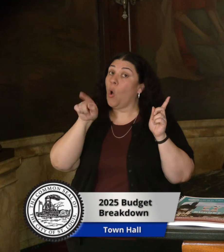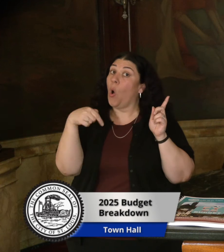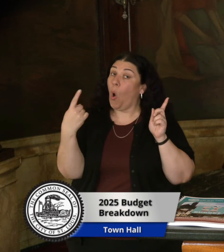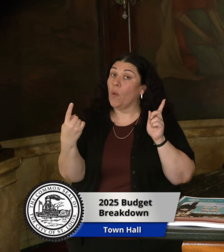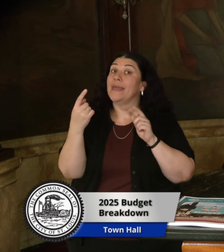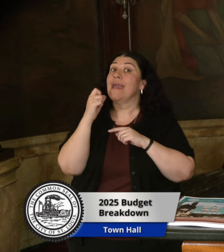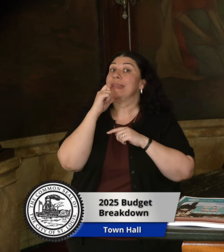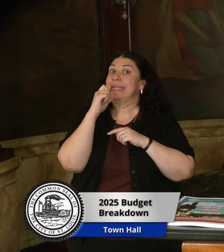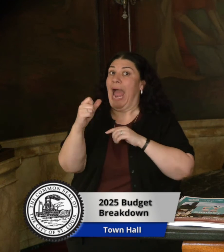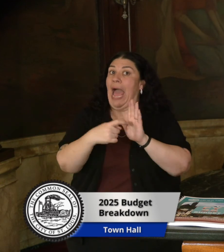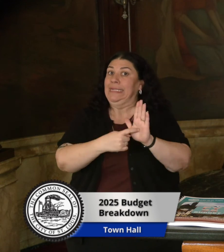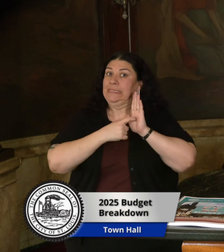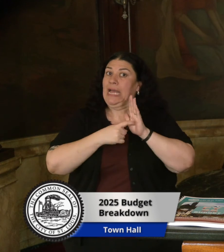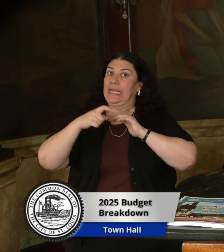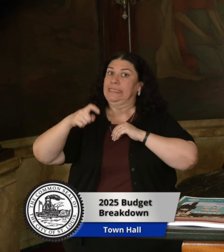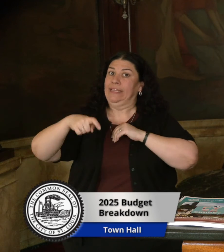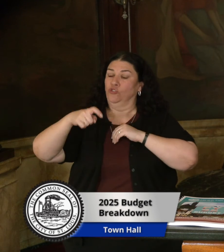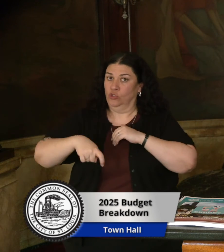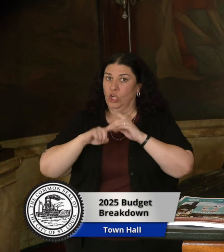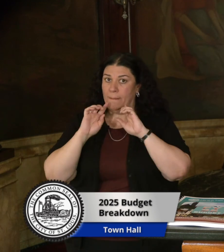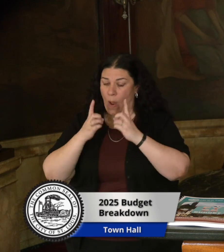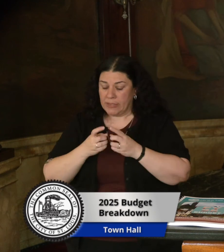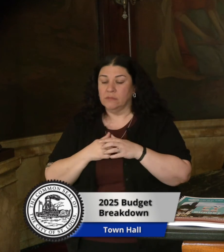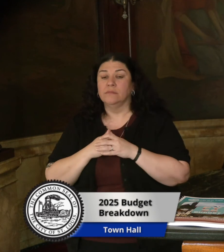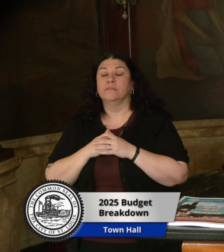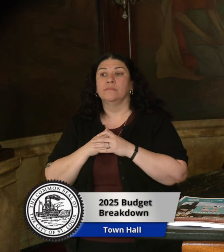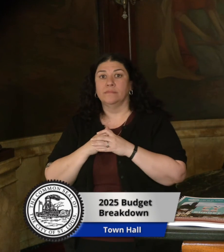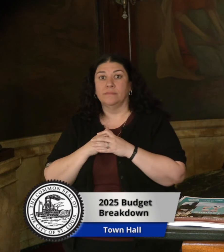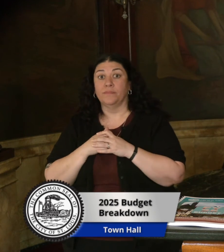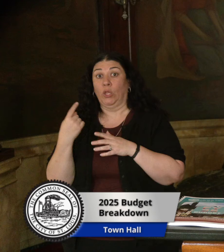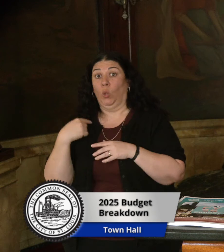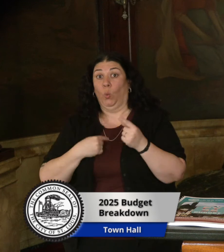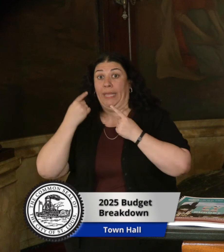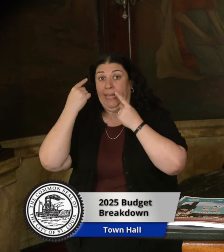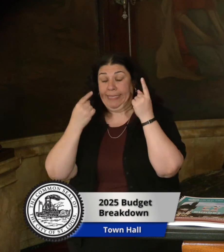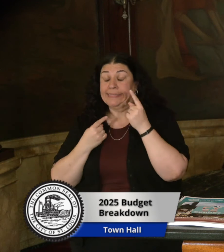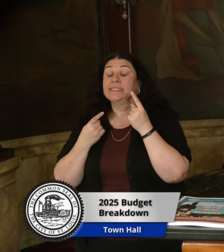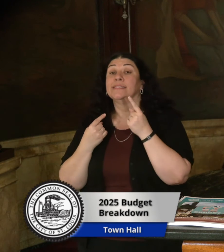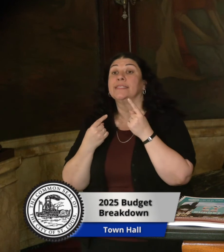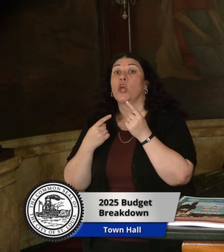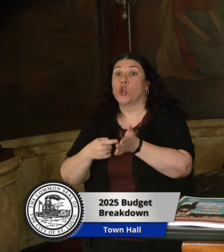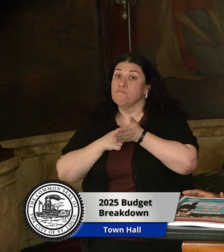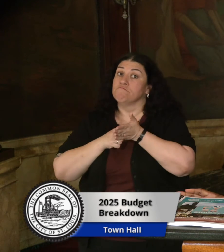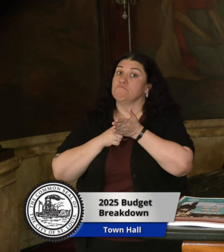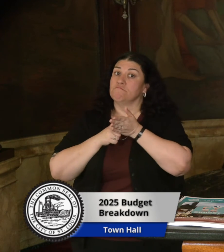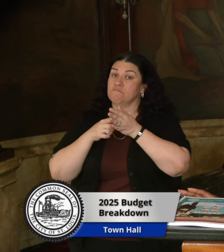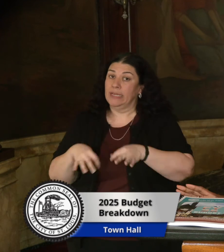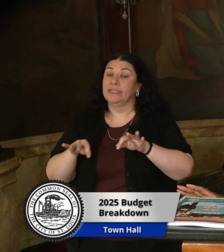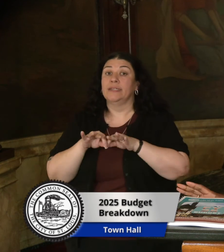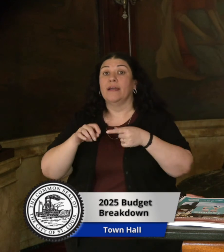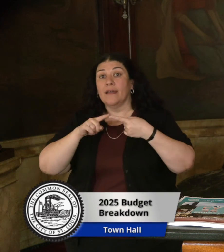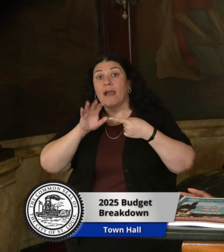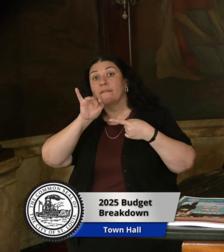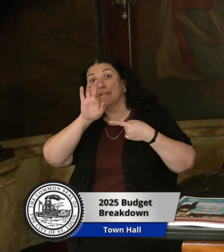affects non-essential departments. So we consider essential departments as